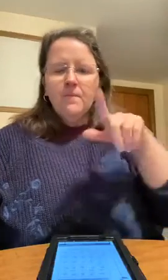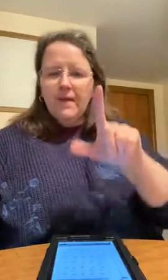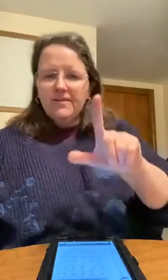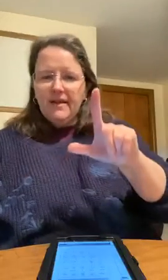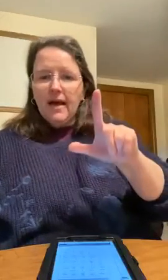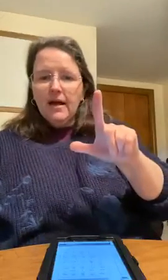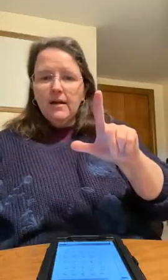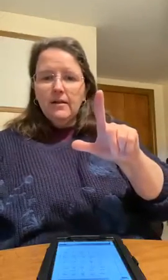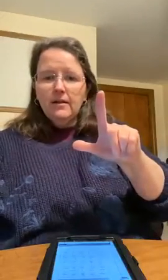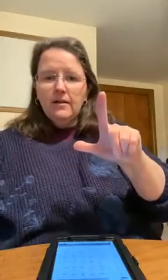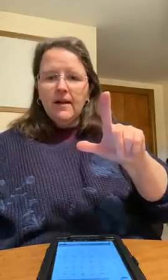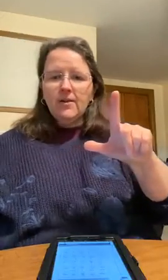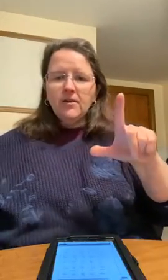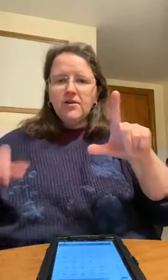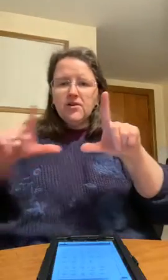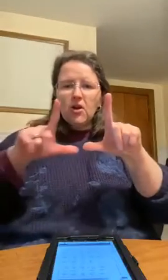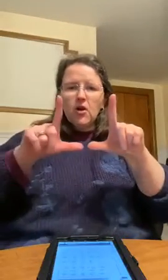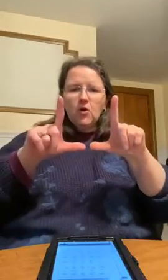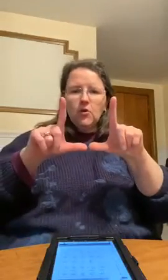There's the L, and you can show.